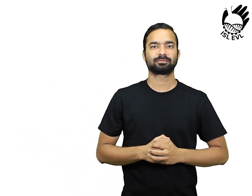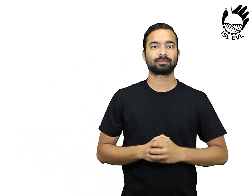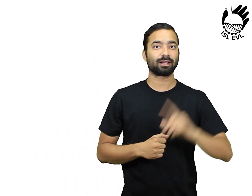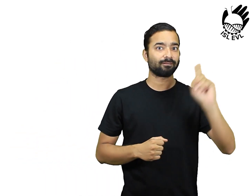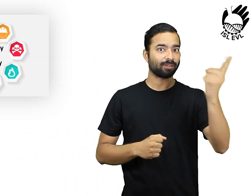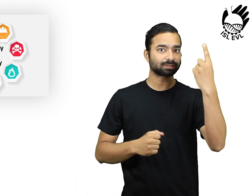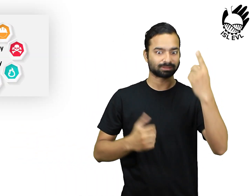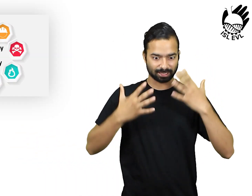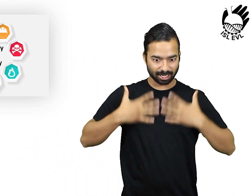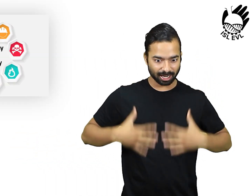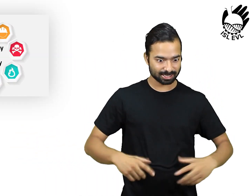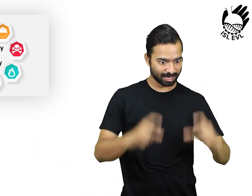1.